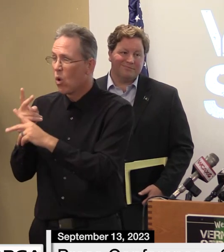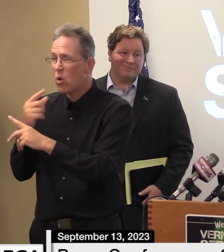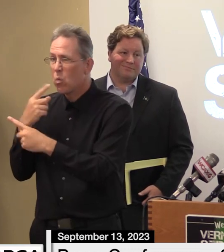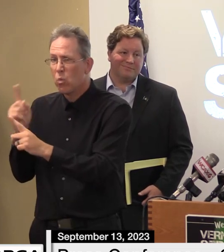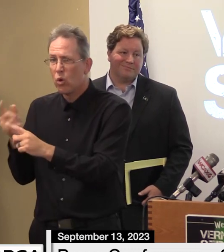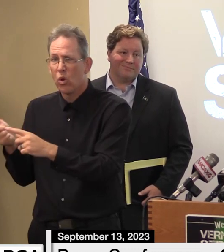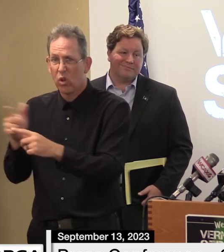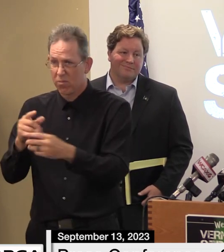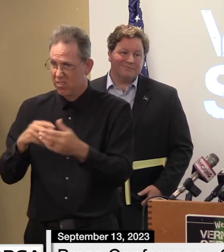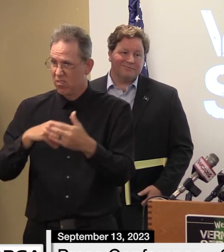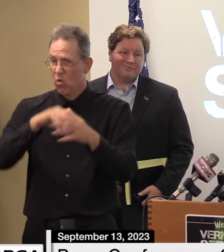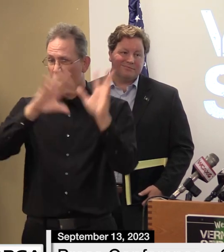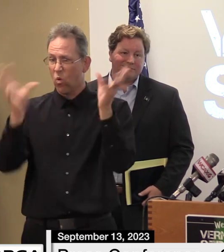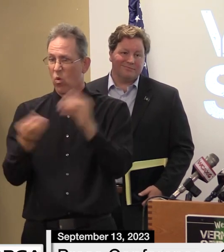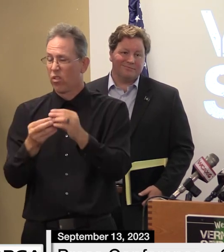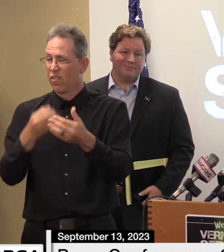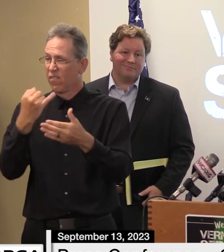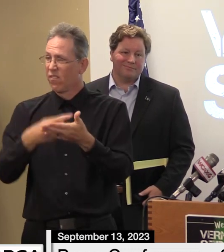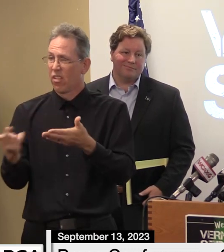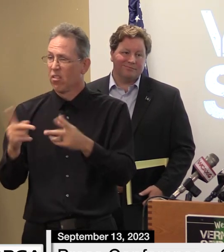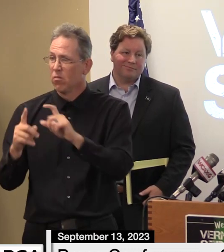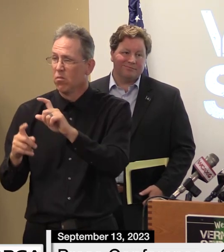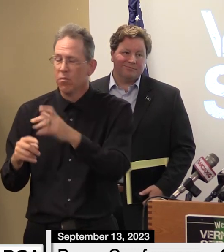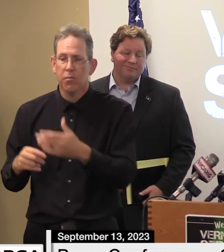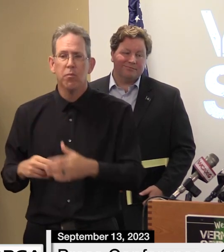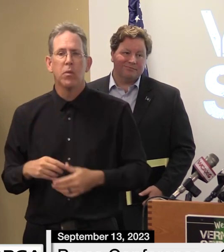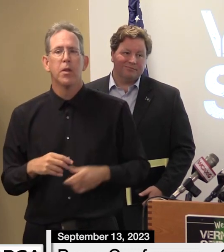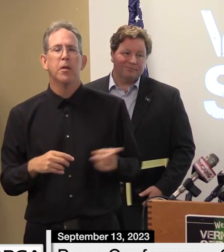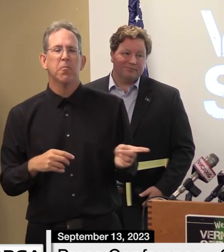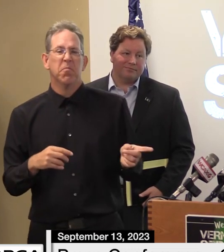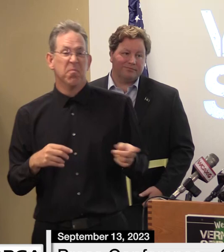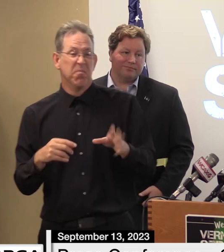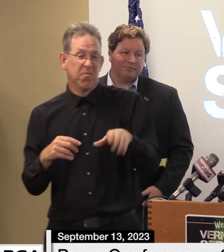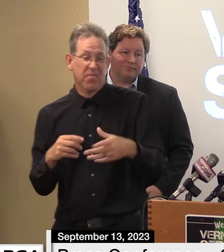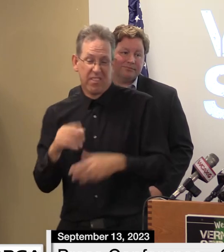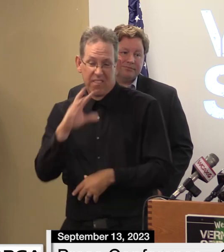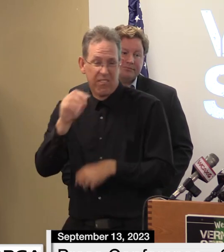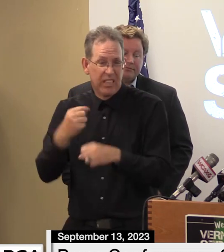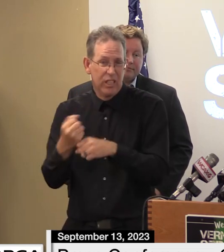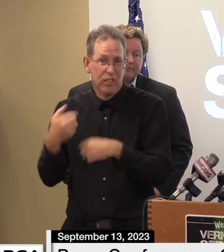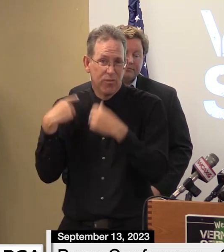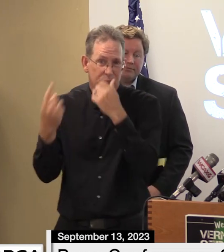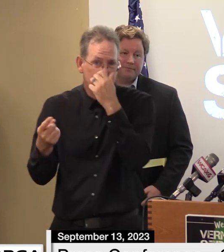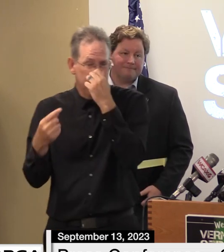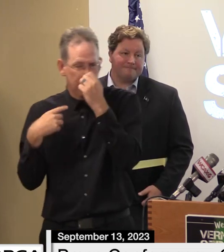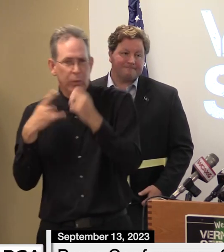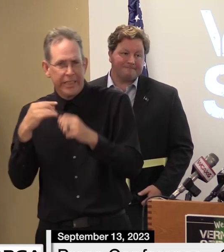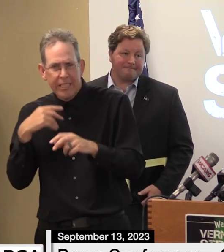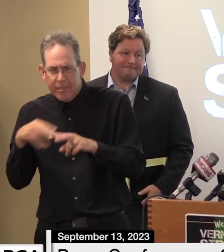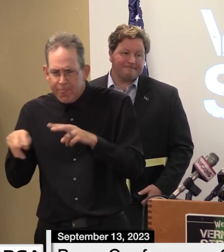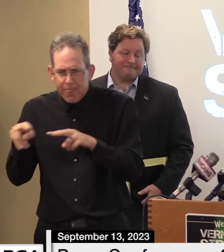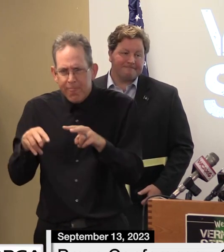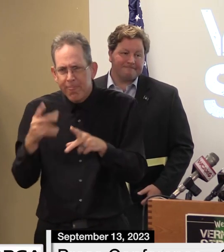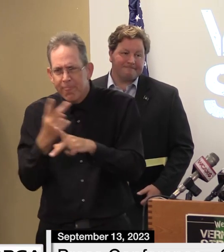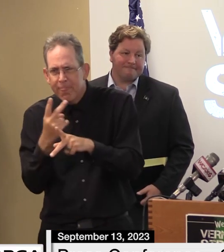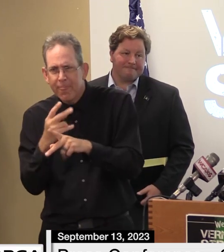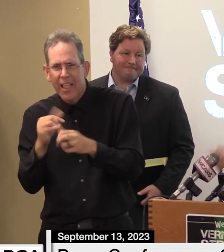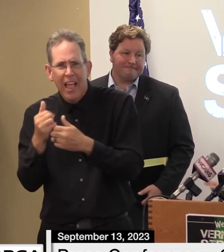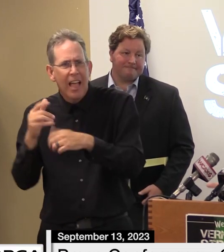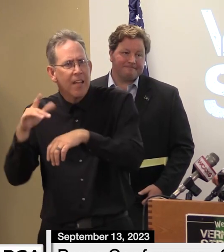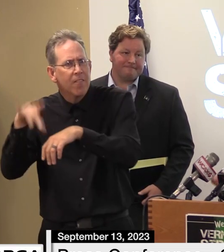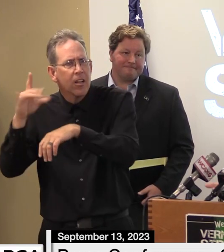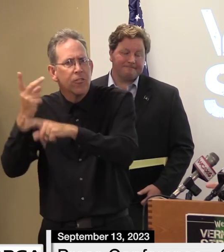That is what we've done for the last 50 years, yes. We always look and try to braid together resources.